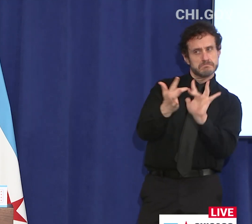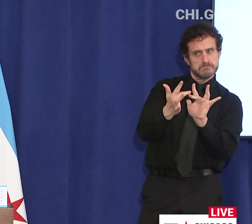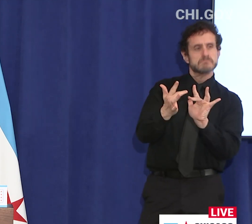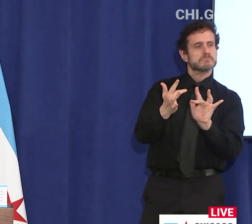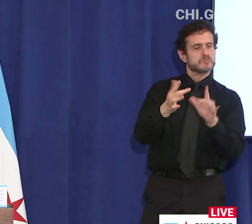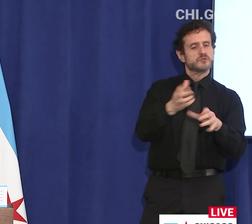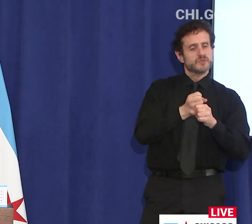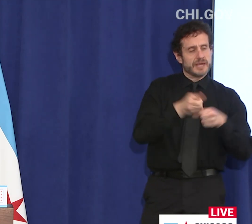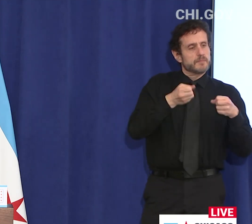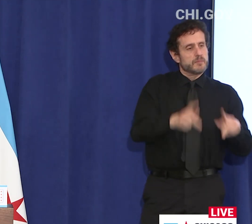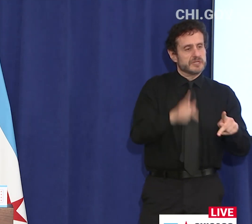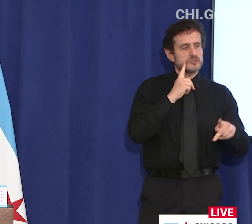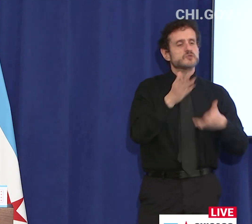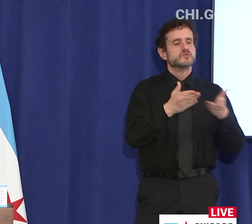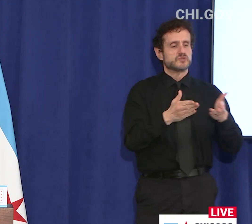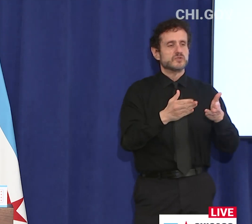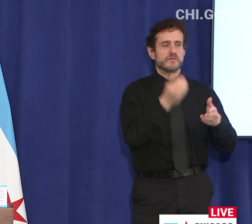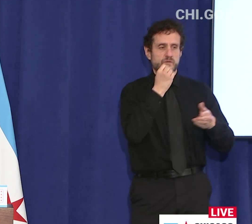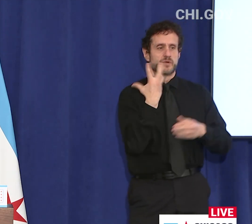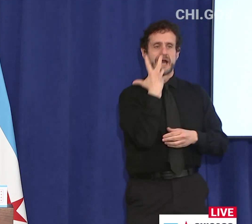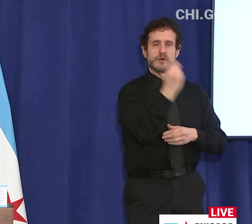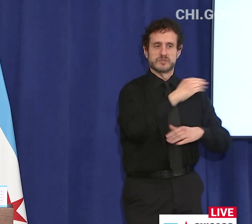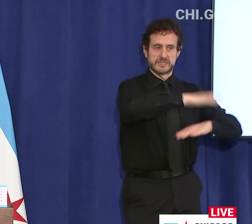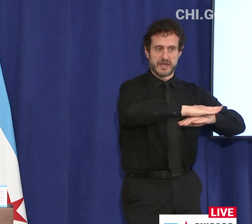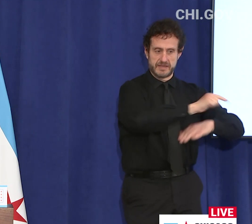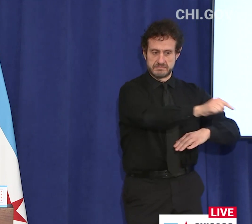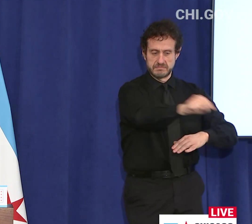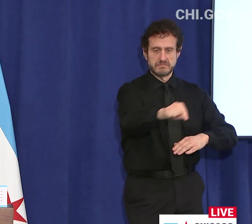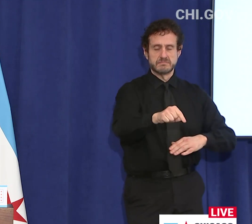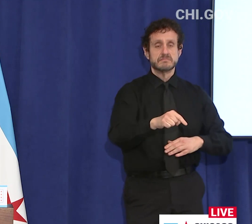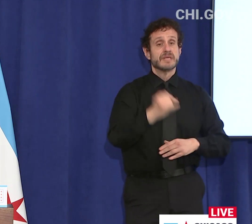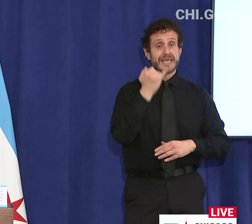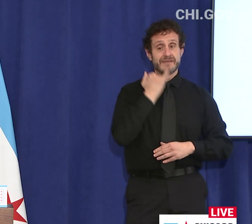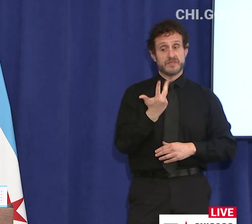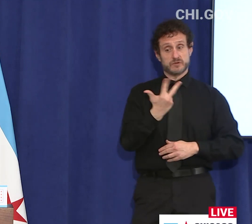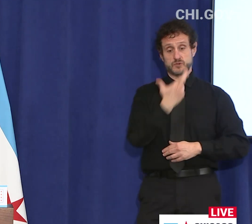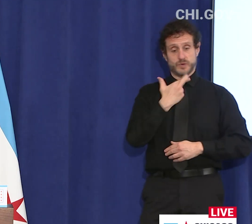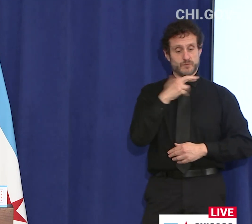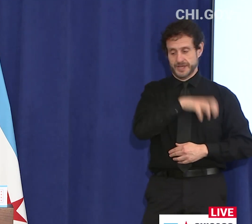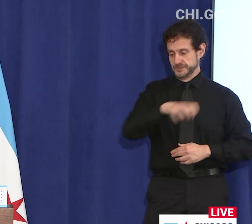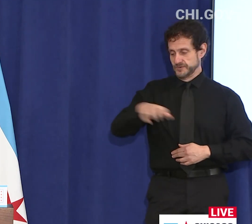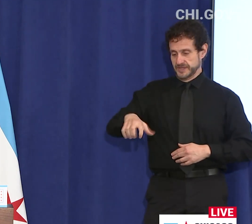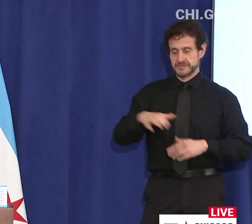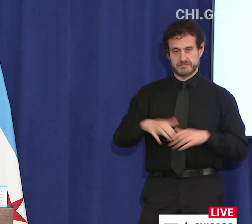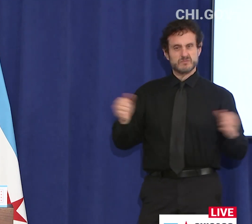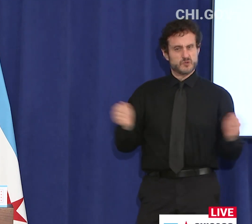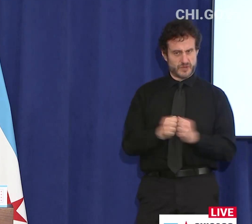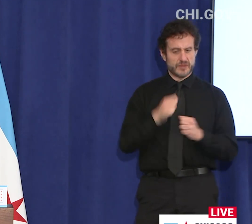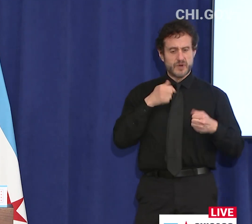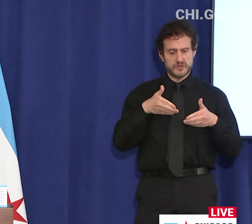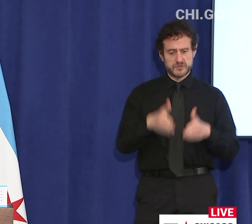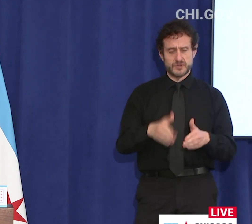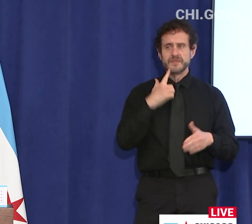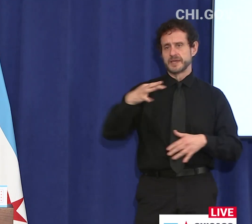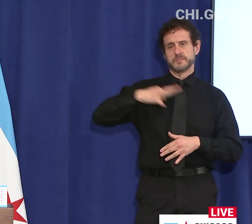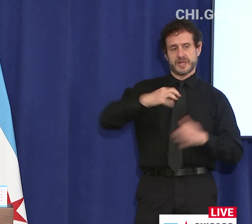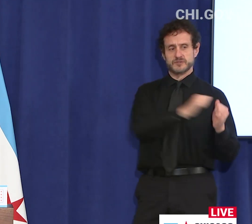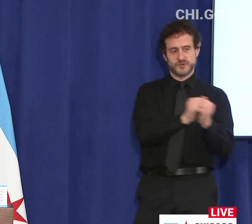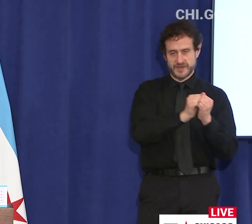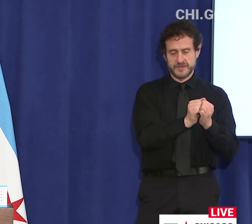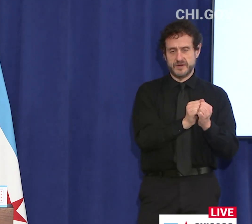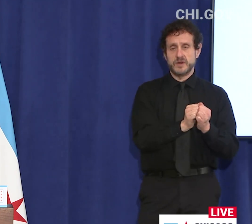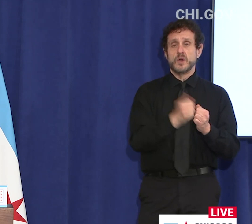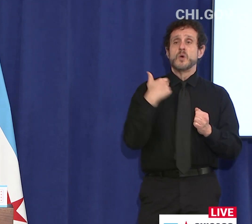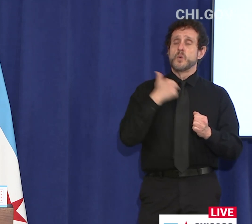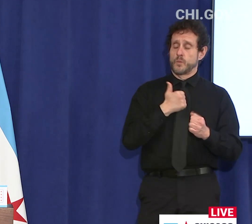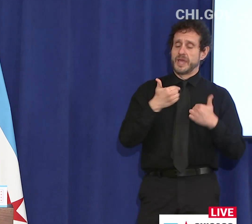if there are 3 restaurants on a street together, they can certainly apply. There's a fast track permit that we're